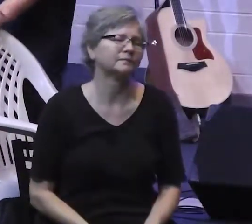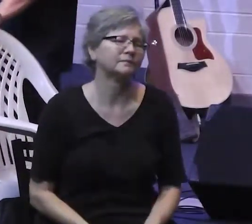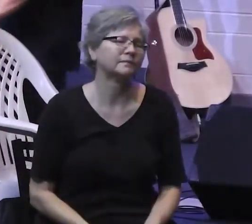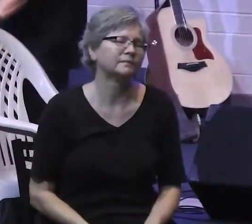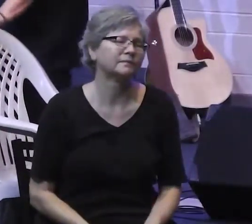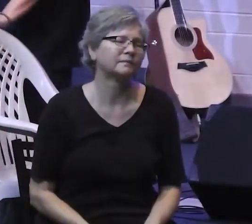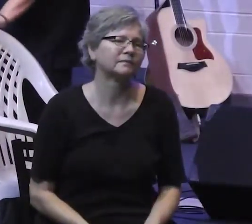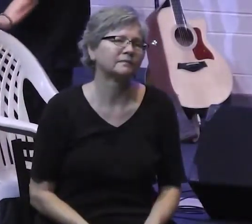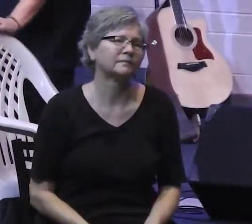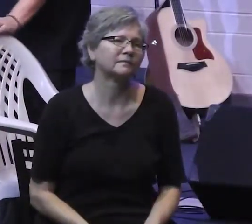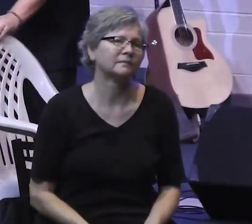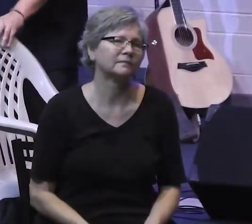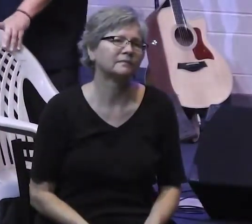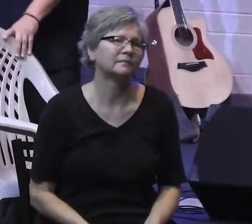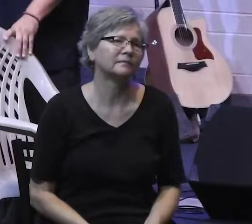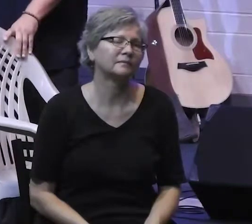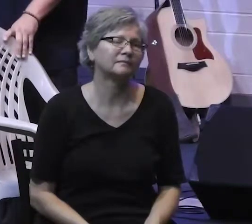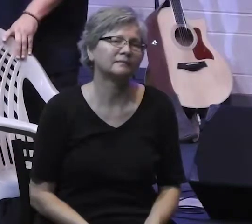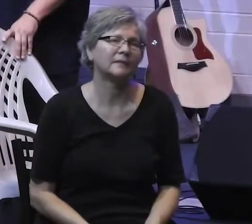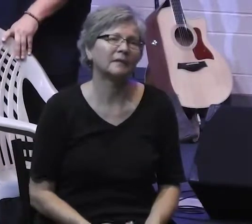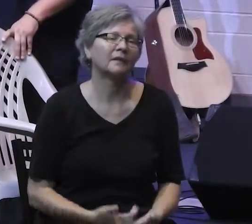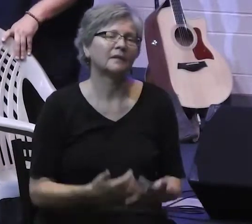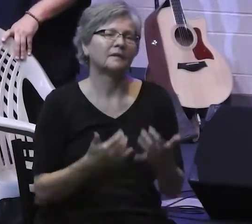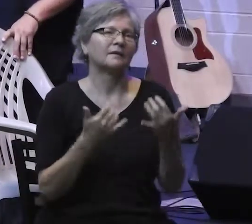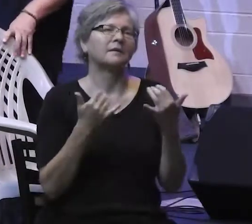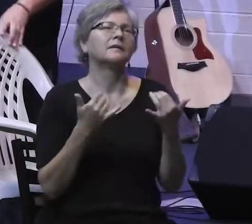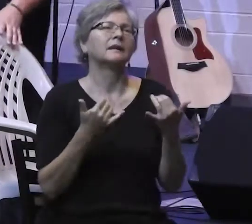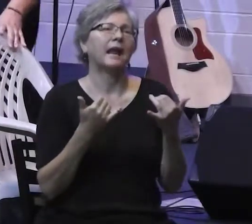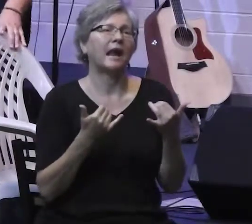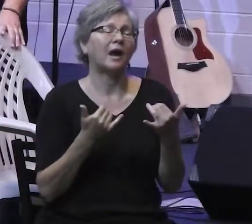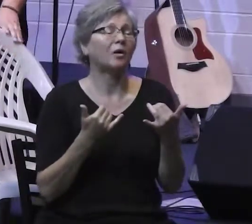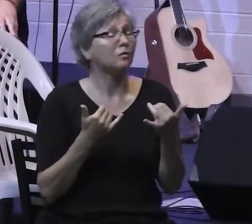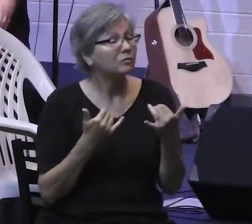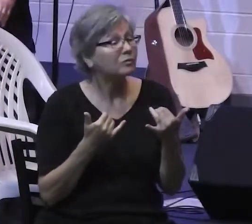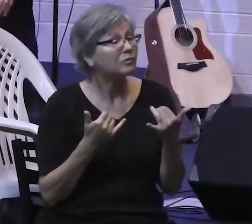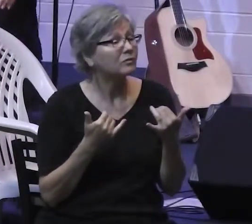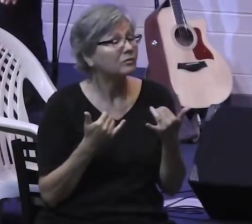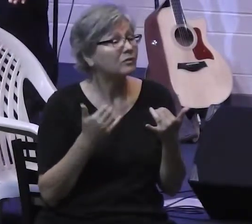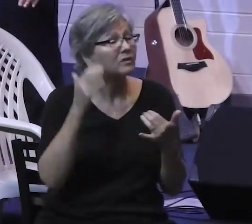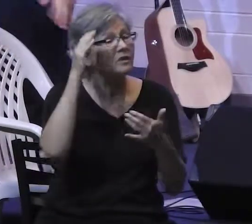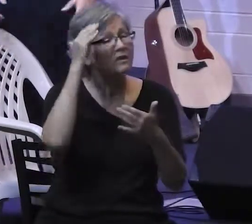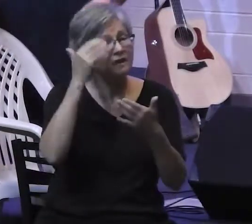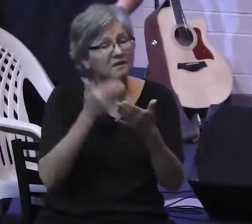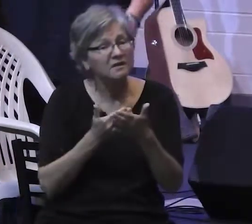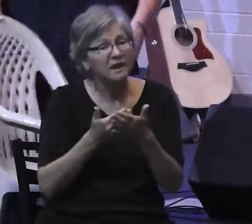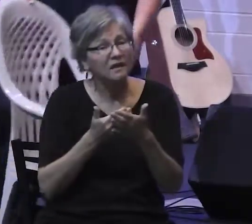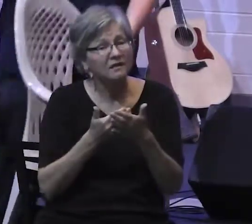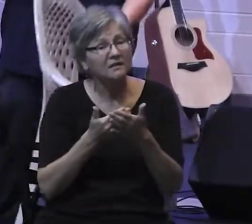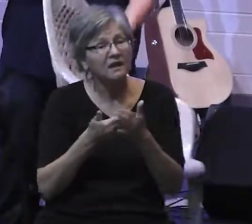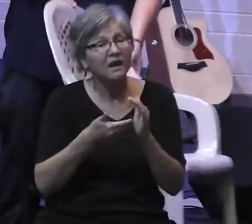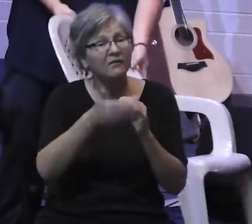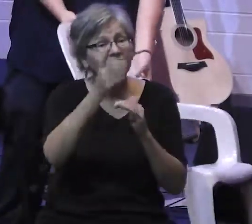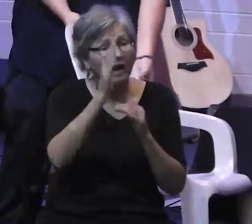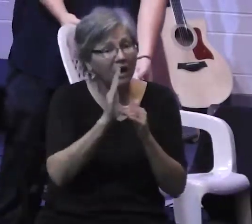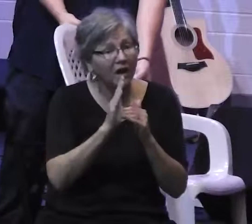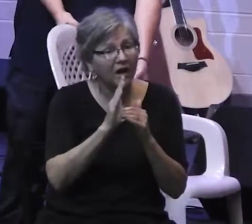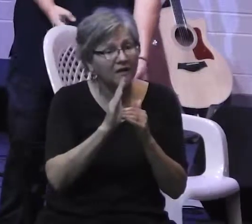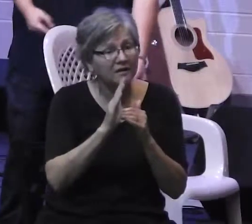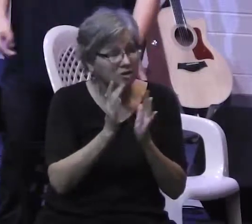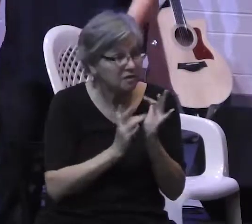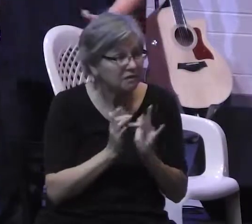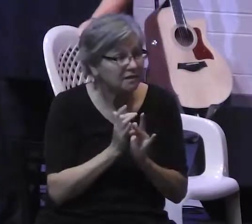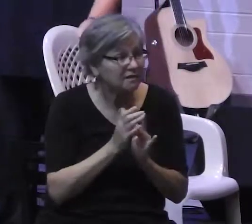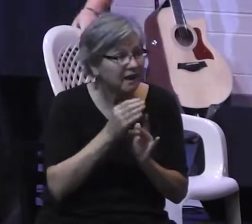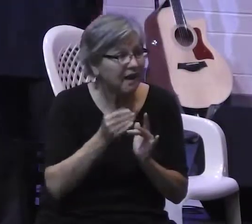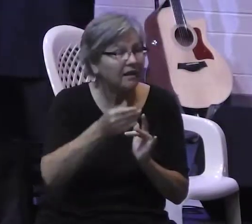And it's tragic. Because now the Son of God and the Father are separated. They're